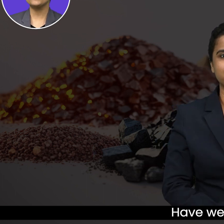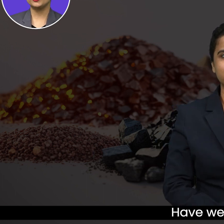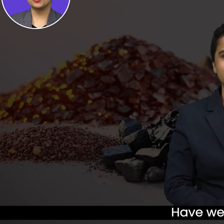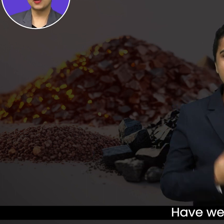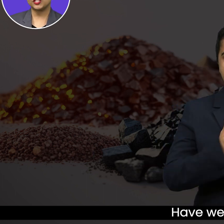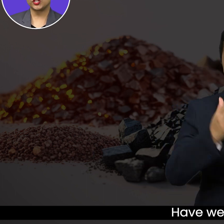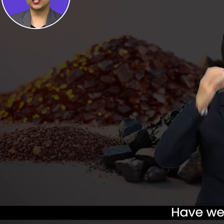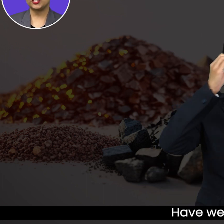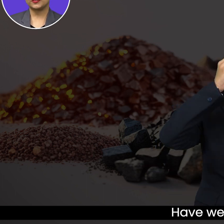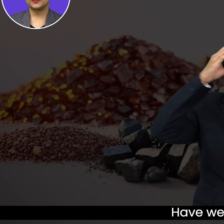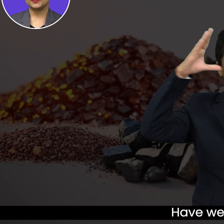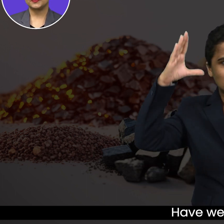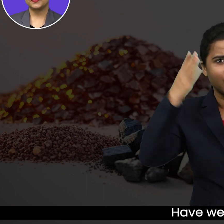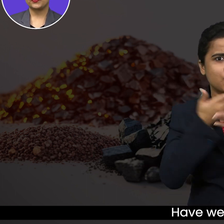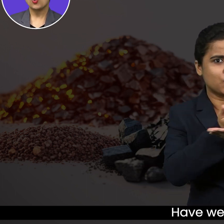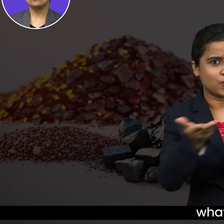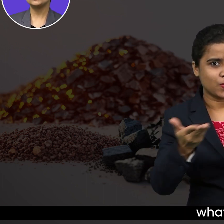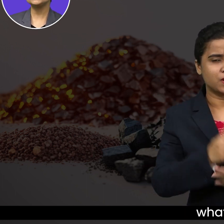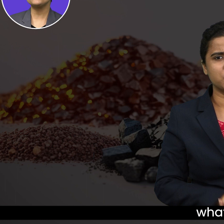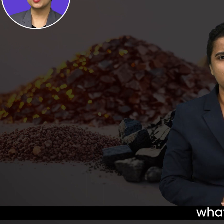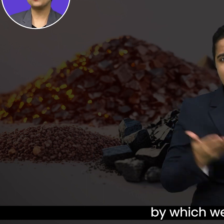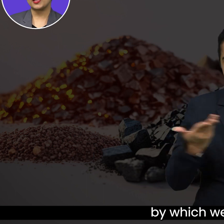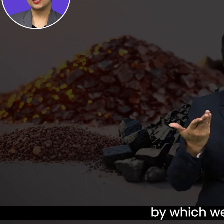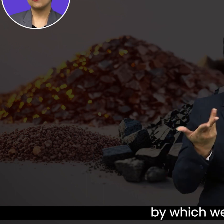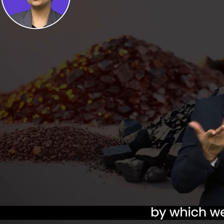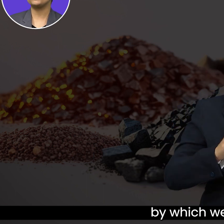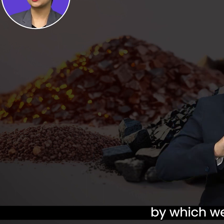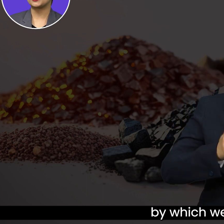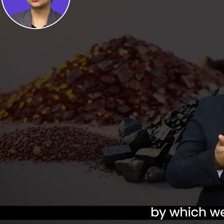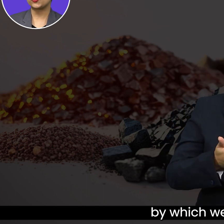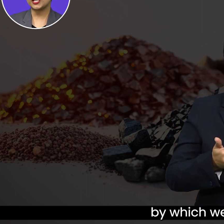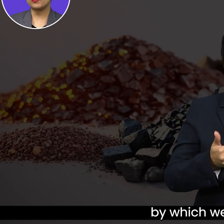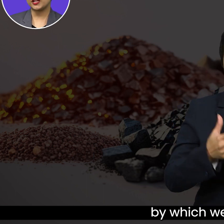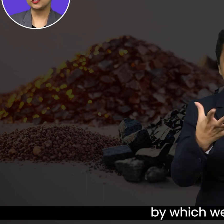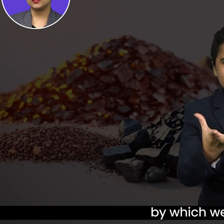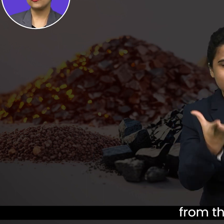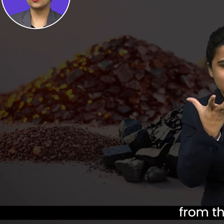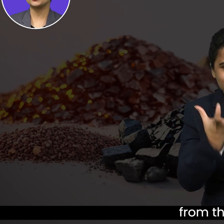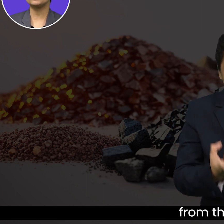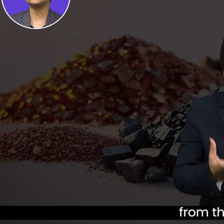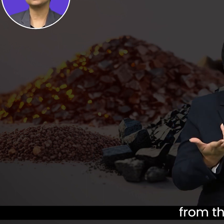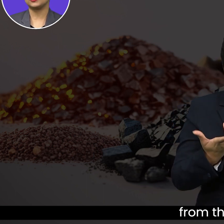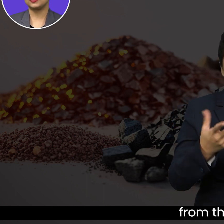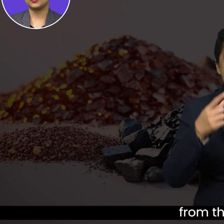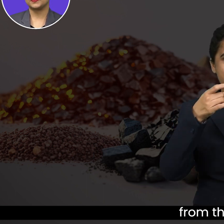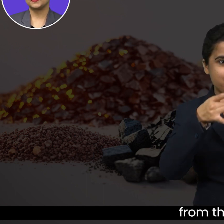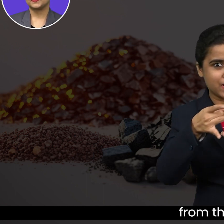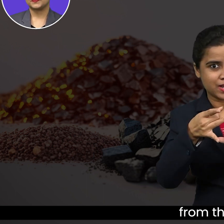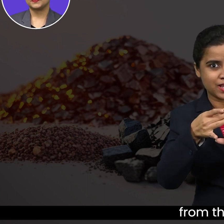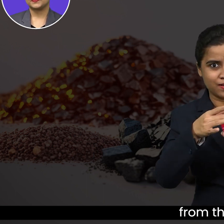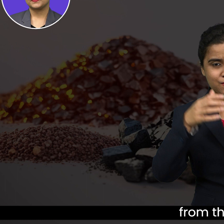Have we ever imagined what is the way by which we can extract metal from the earth